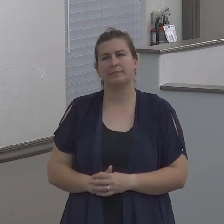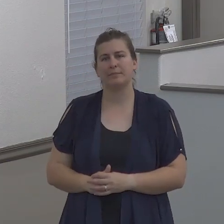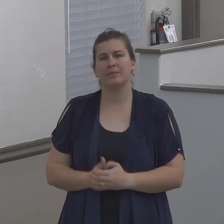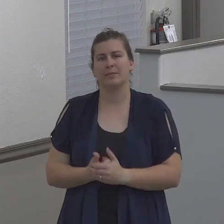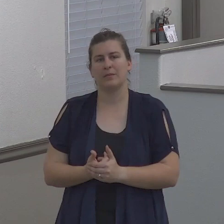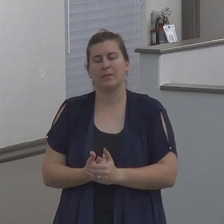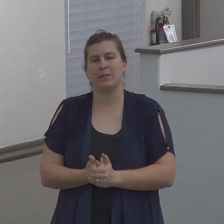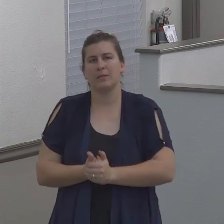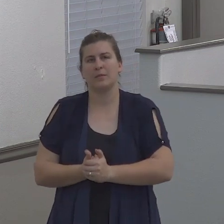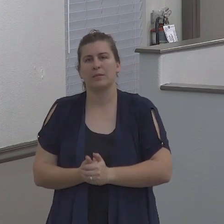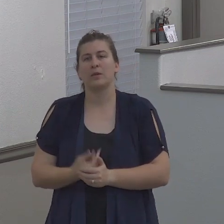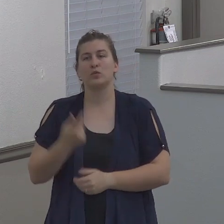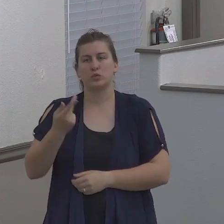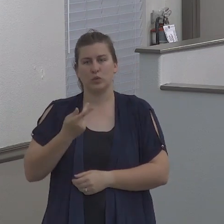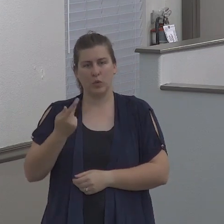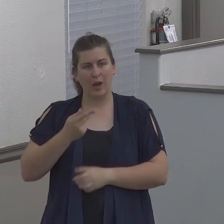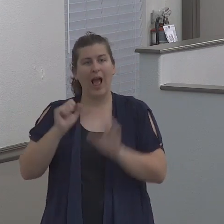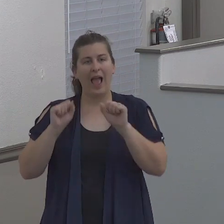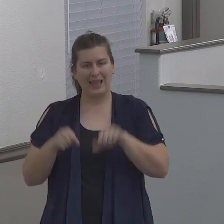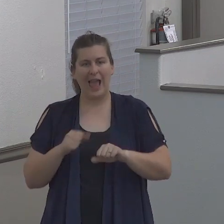be.